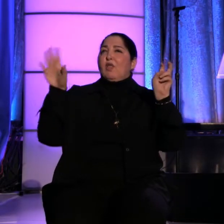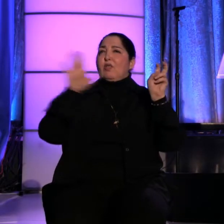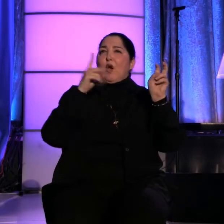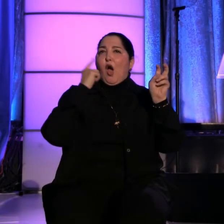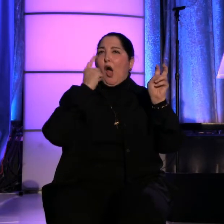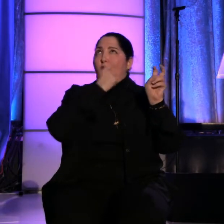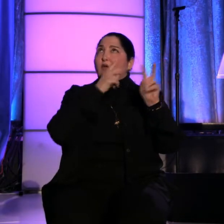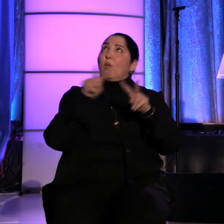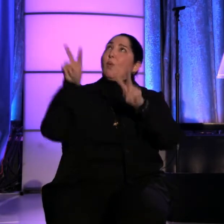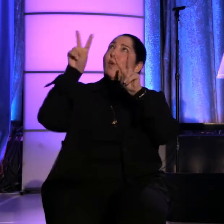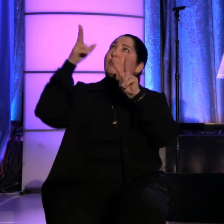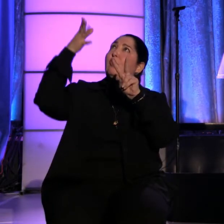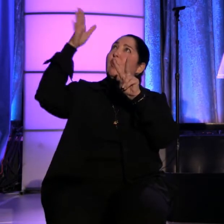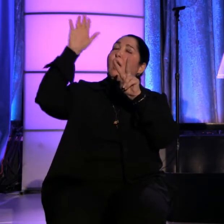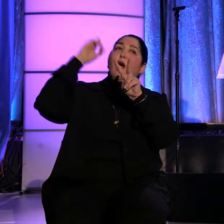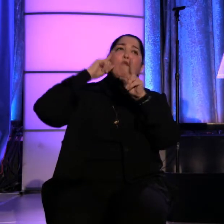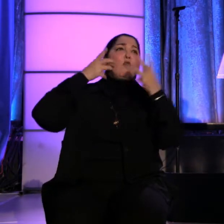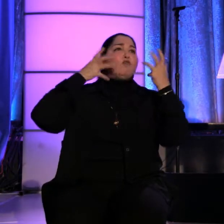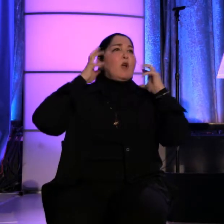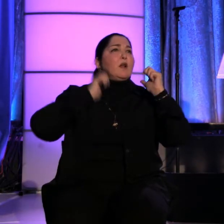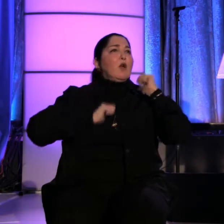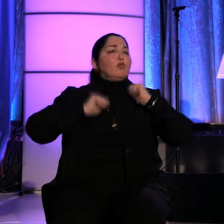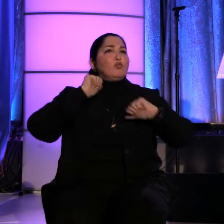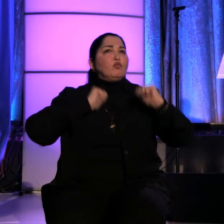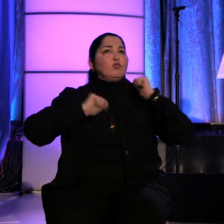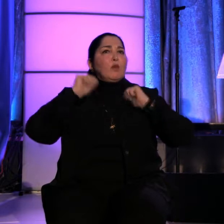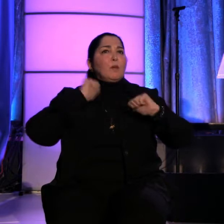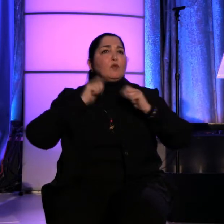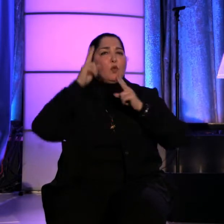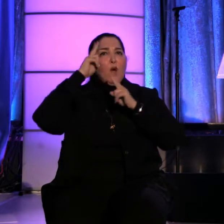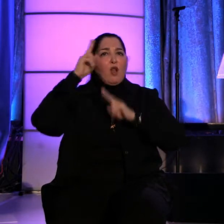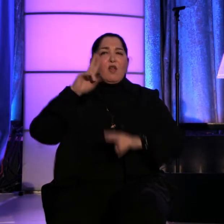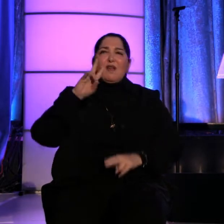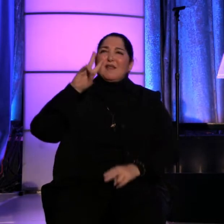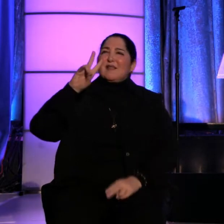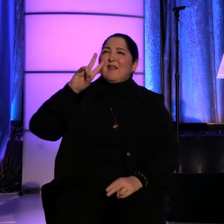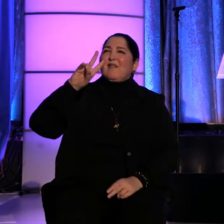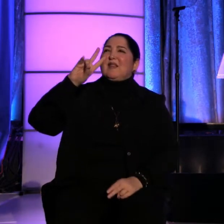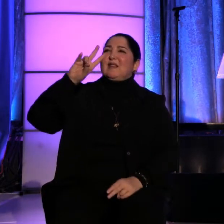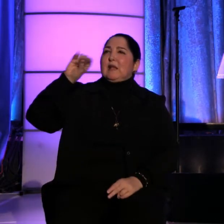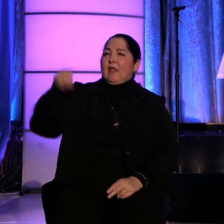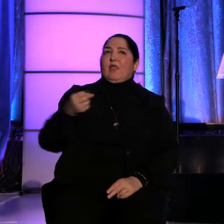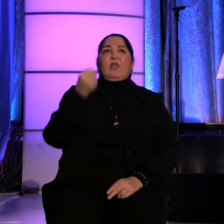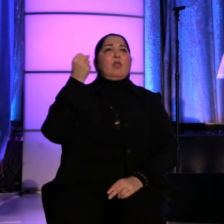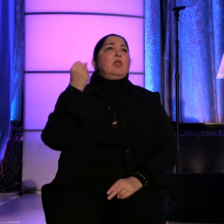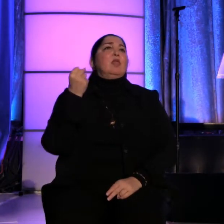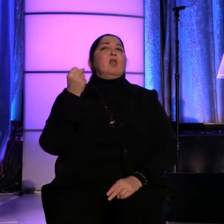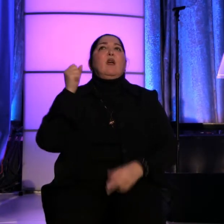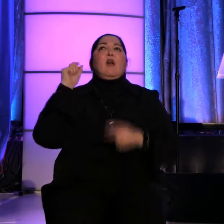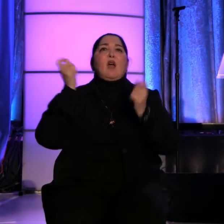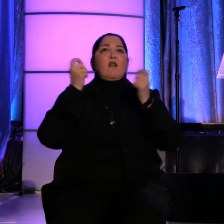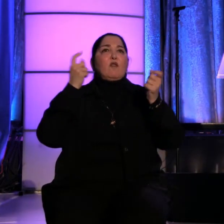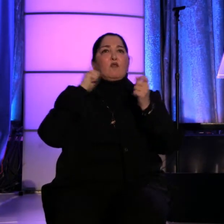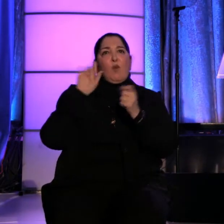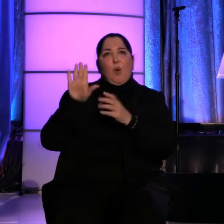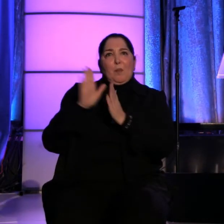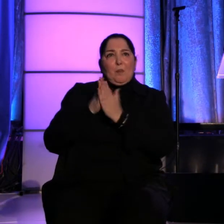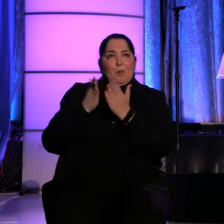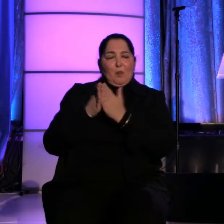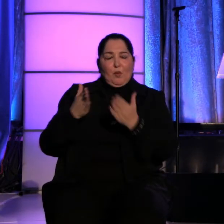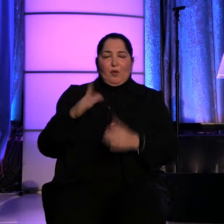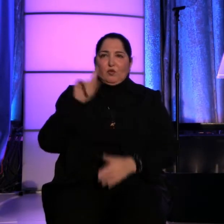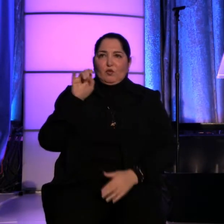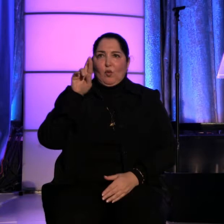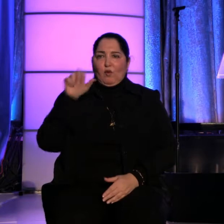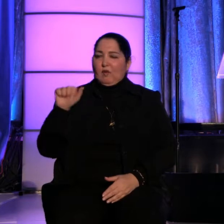drama to honor the 75th anniversary of Zora Neale Hurston's book. She has advanced degrees in cultural studies and